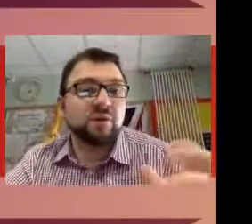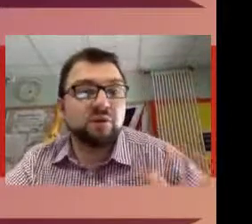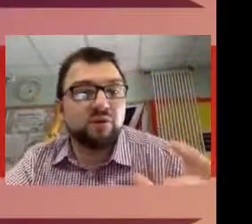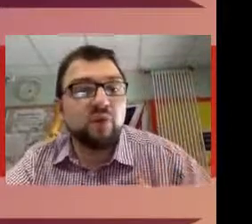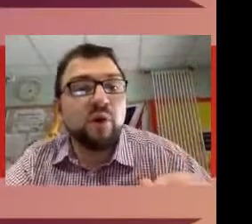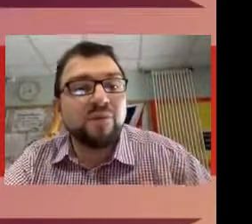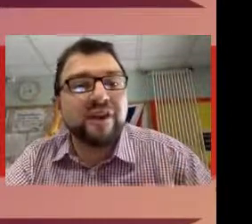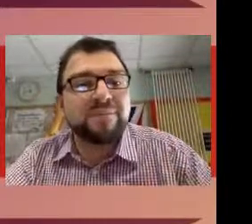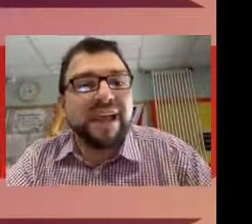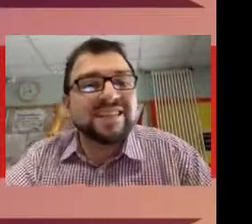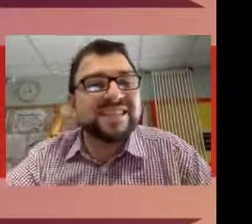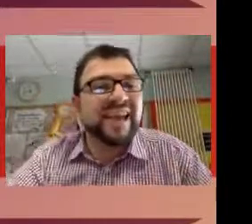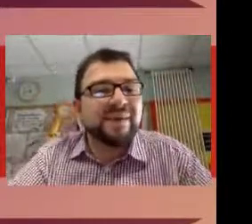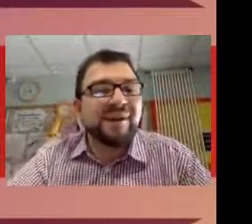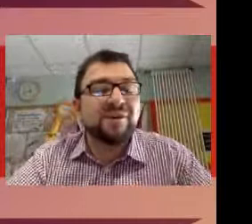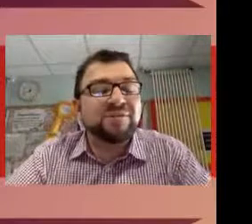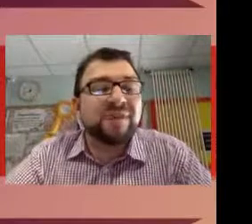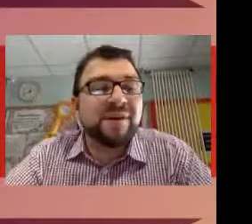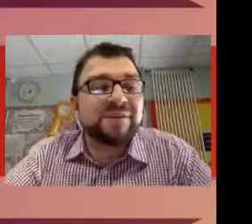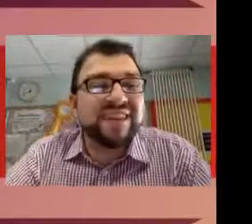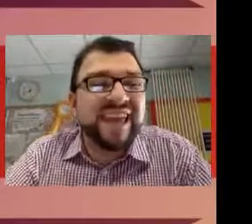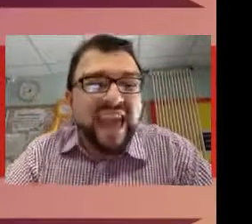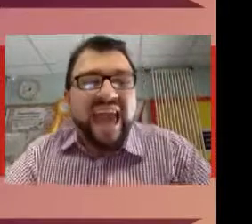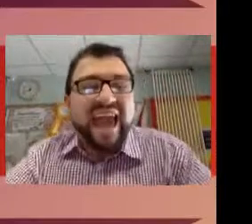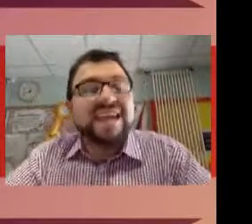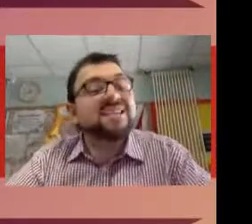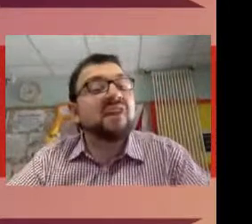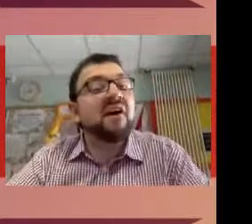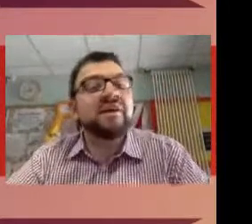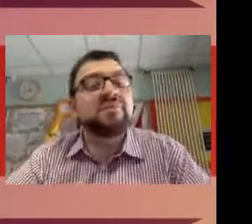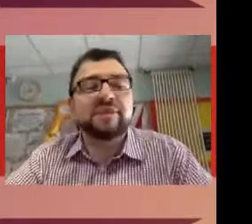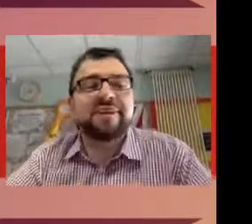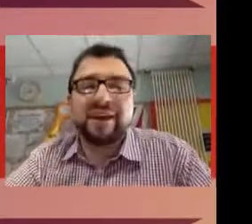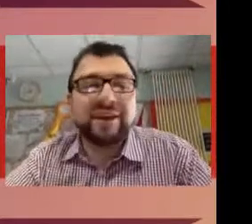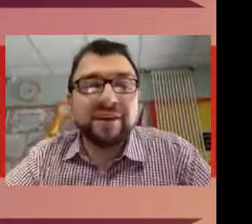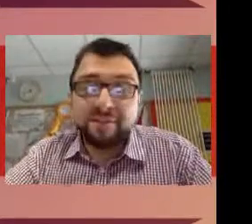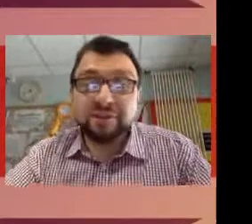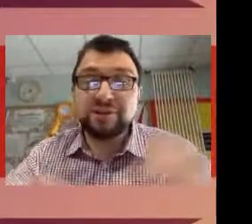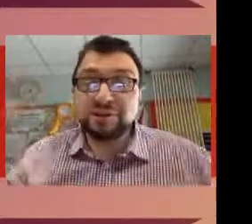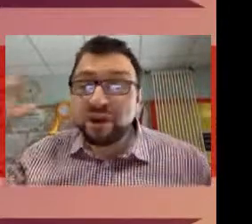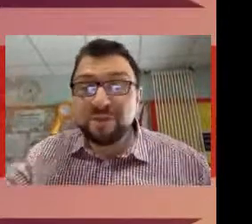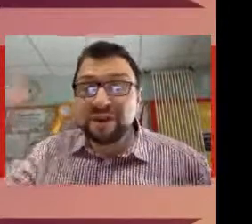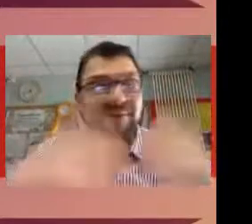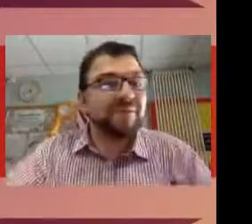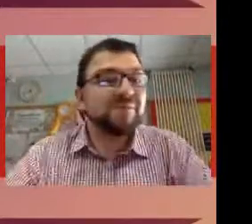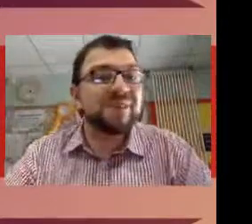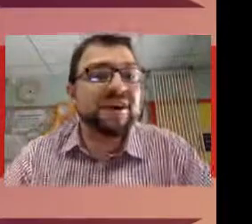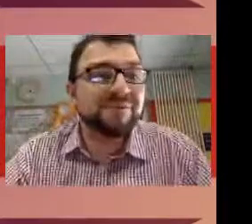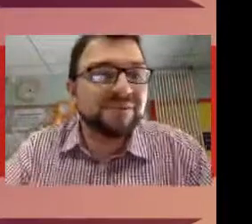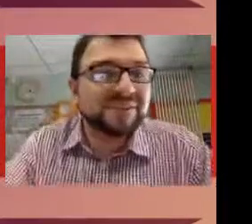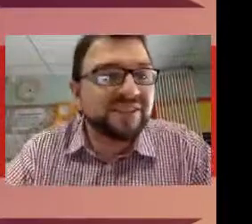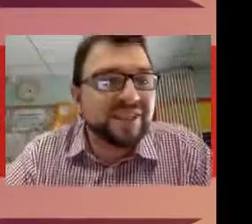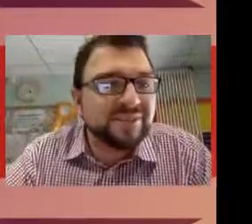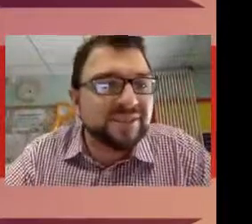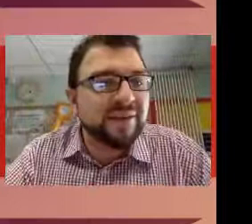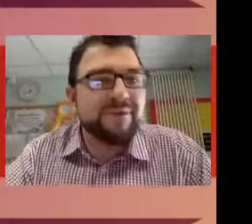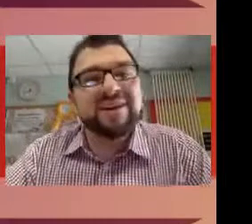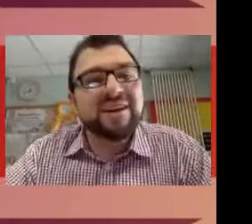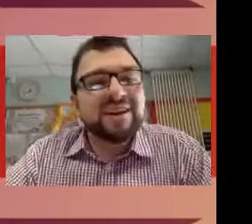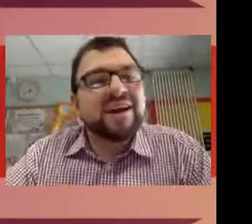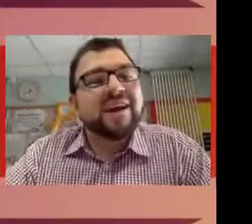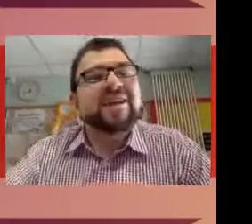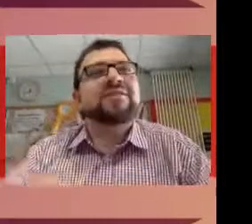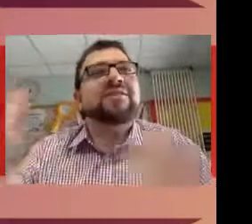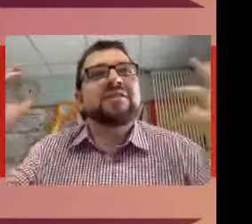The royal family actually came out onto their balcony 8 times that day because so many people were there and wanted to see them and